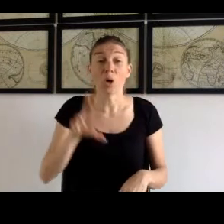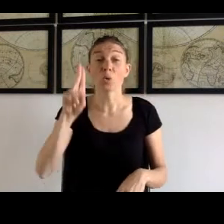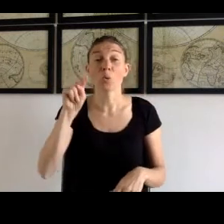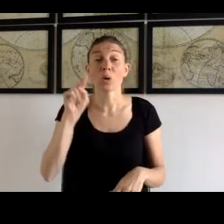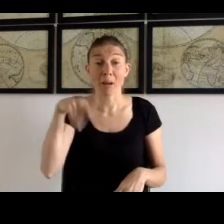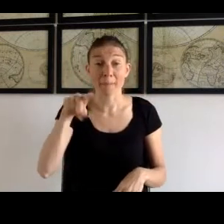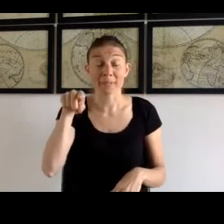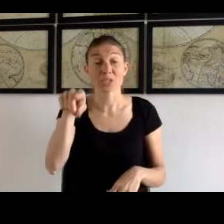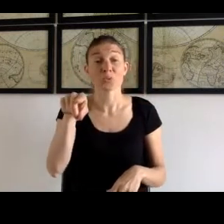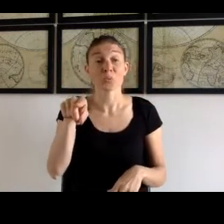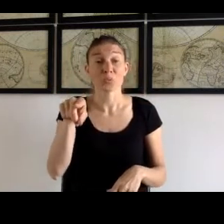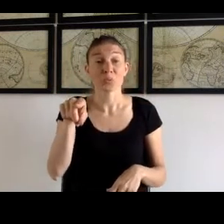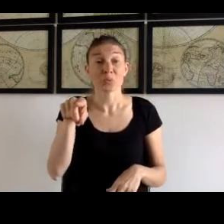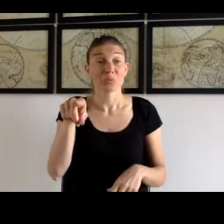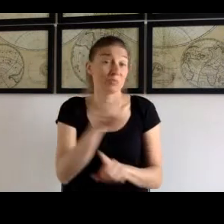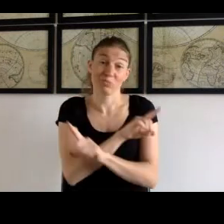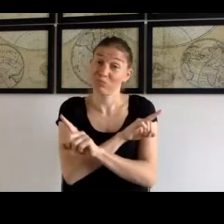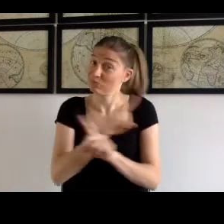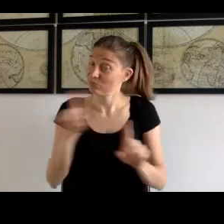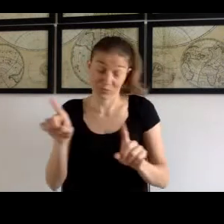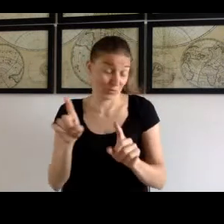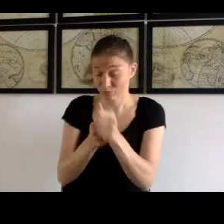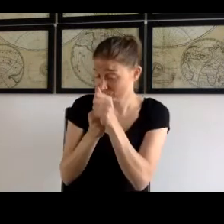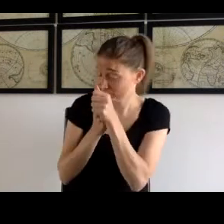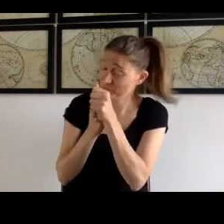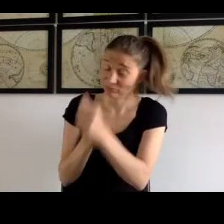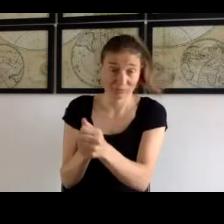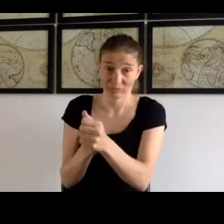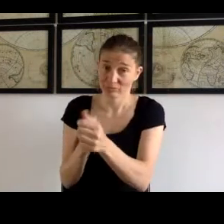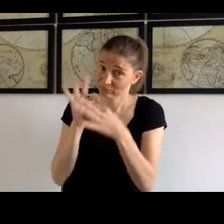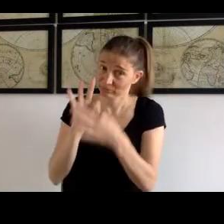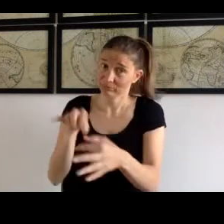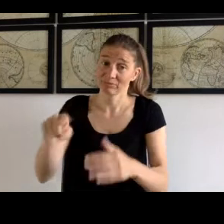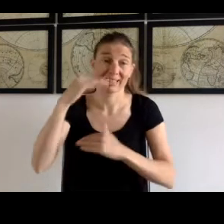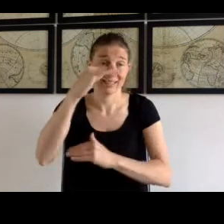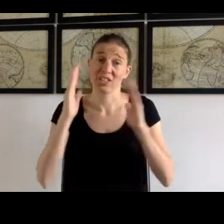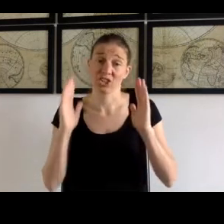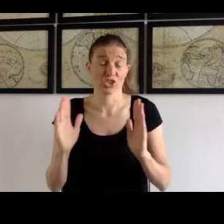Disability is not applied on the definition of person with